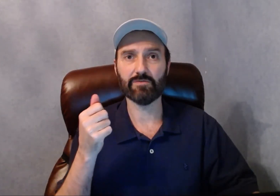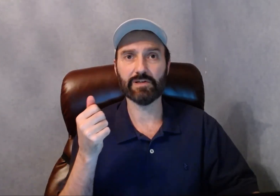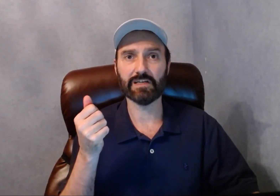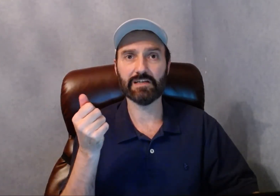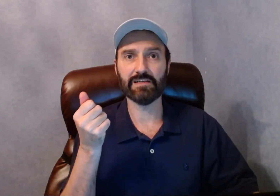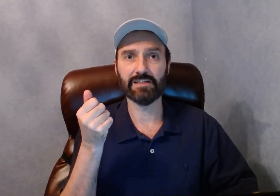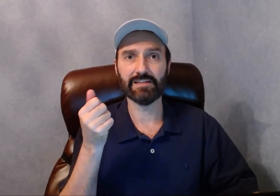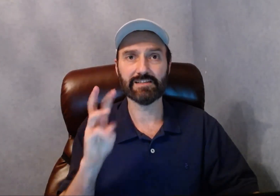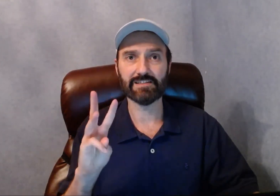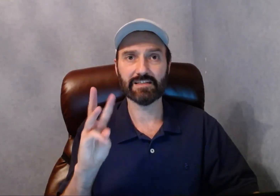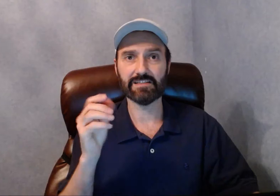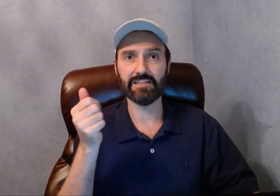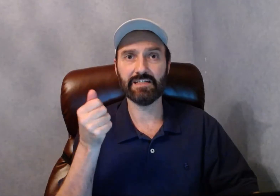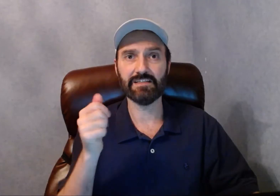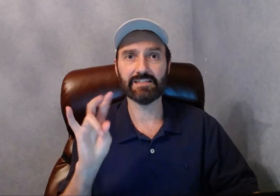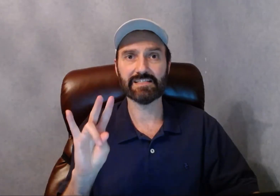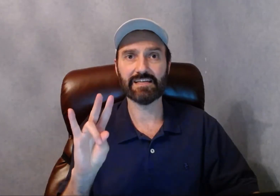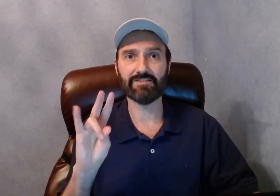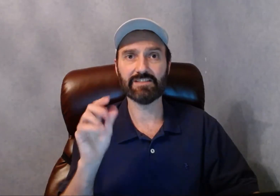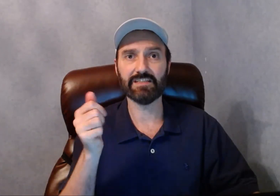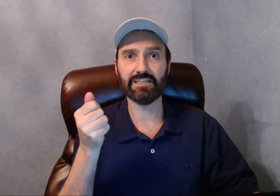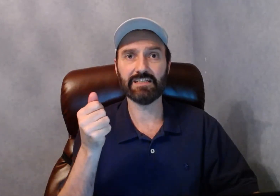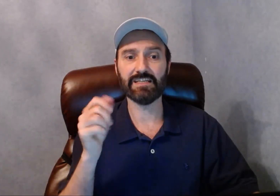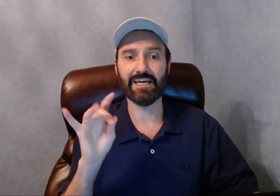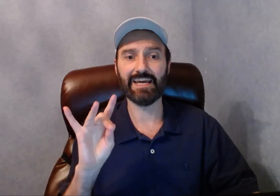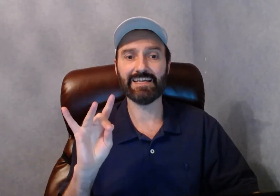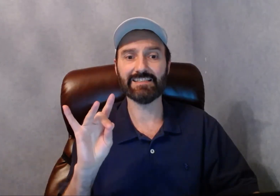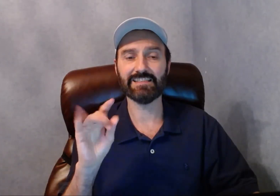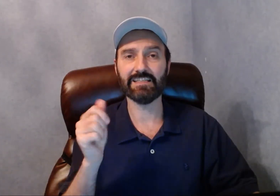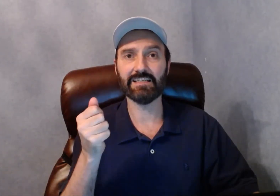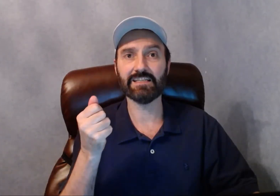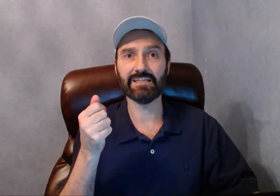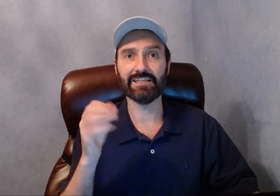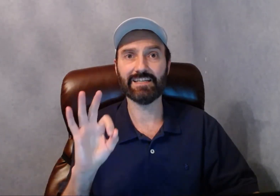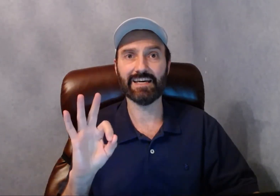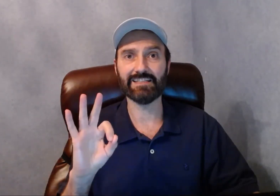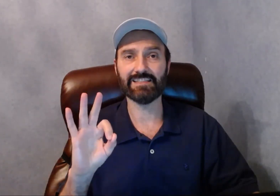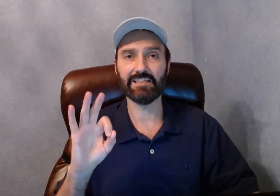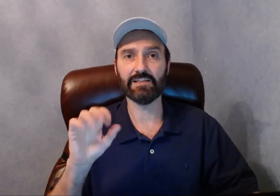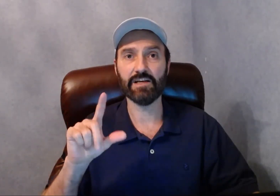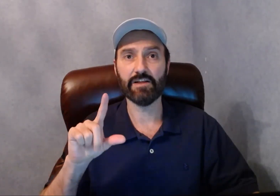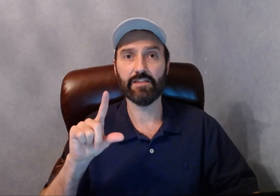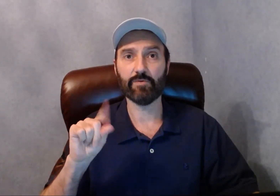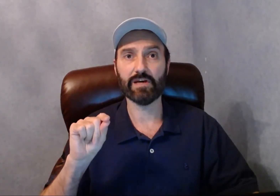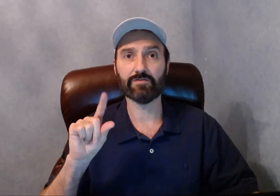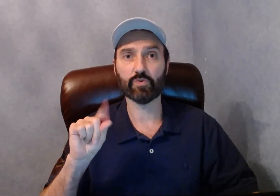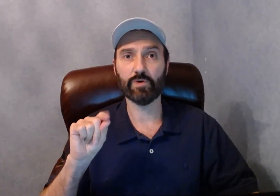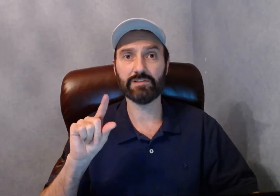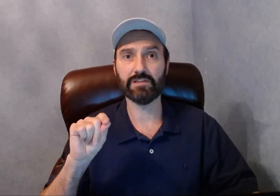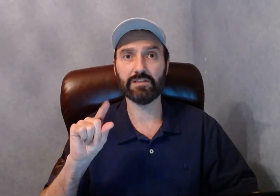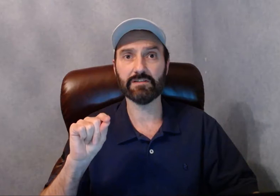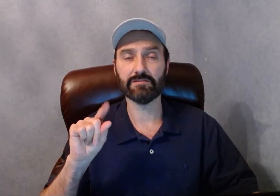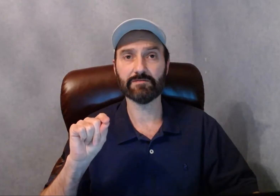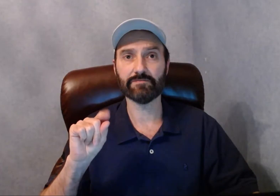again. 16, 17, 18, 19. Then we have 20,